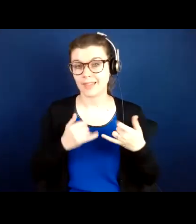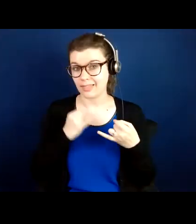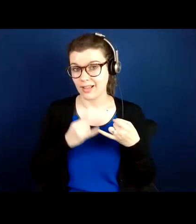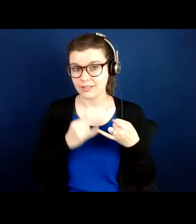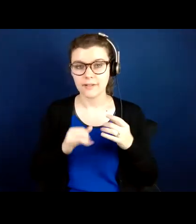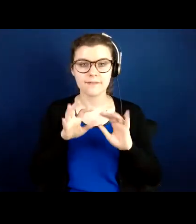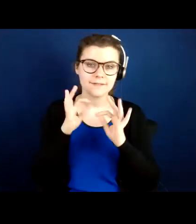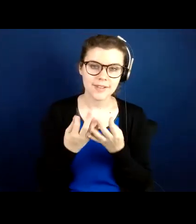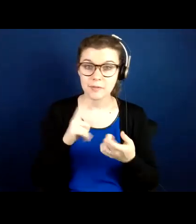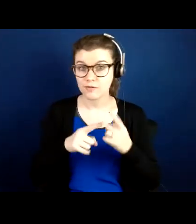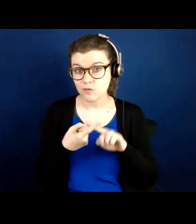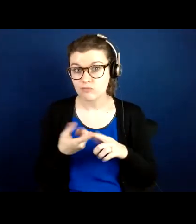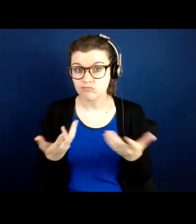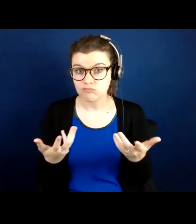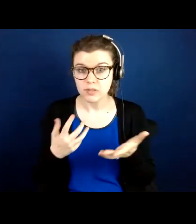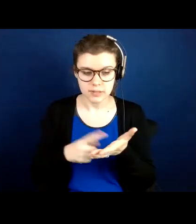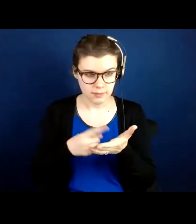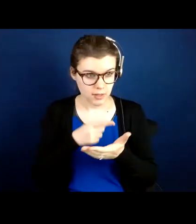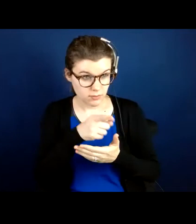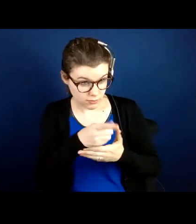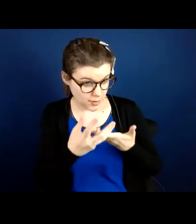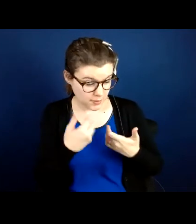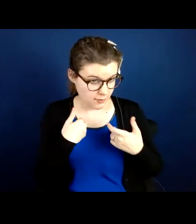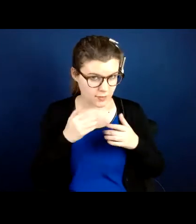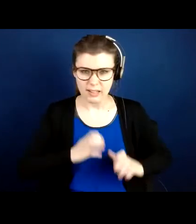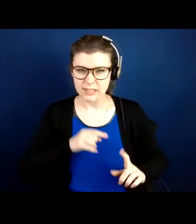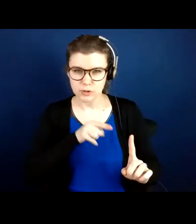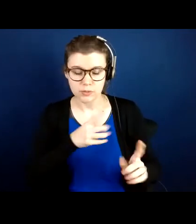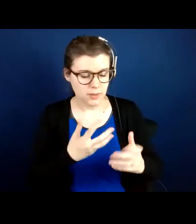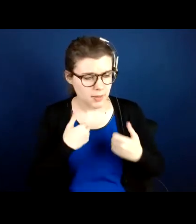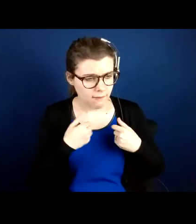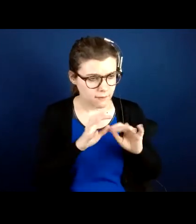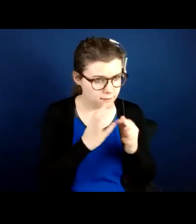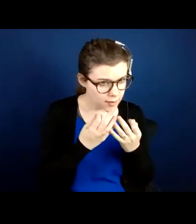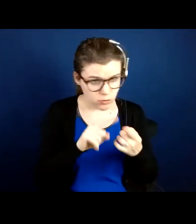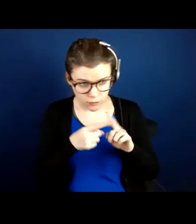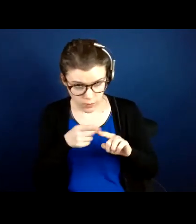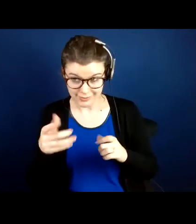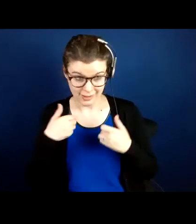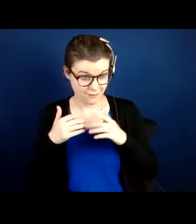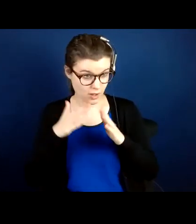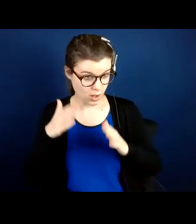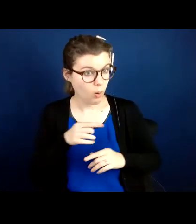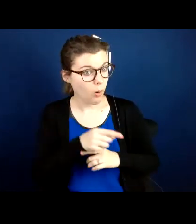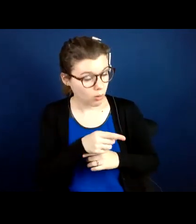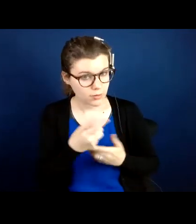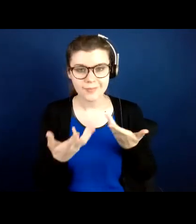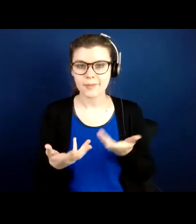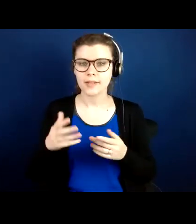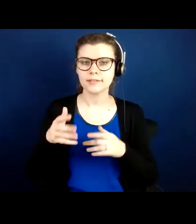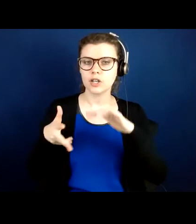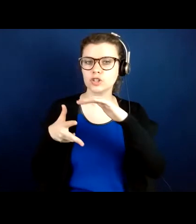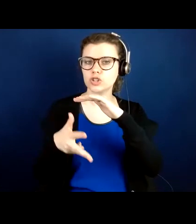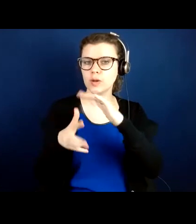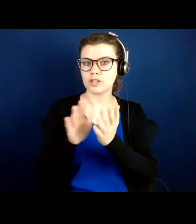sometimes there's family or friends that may have a house where they can turn perhaps a garage into an